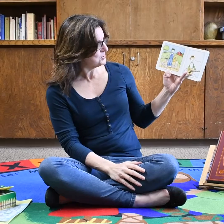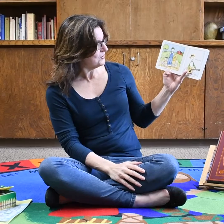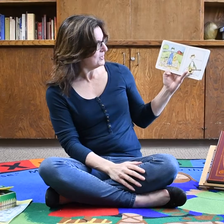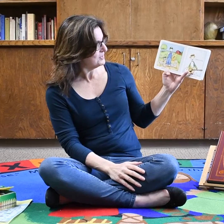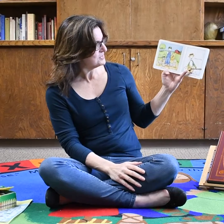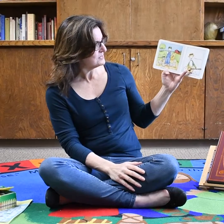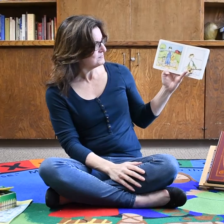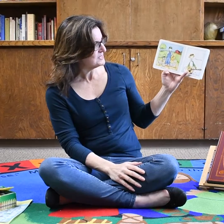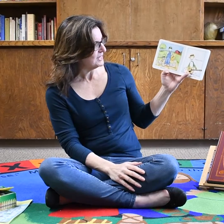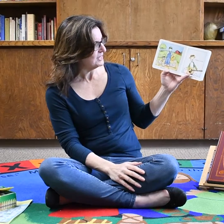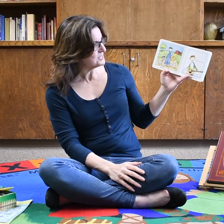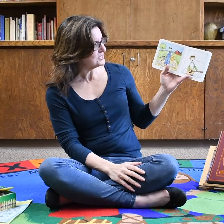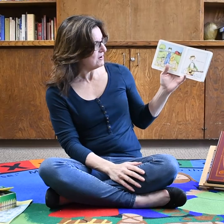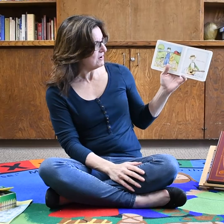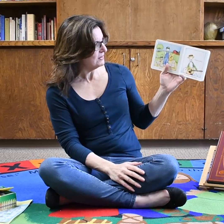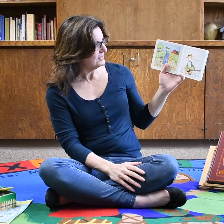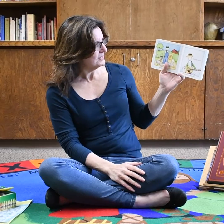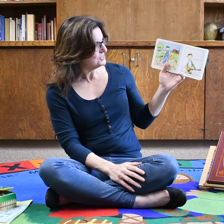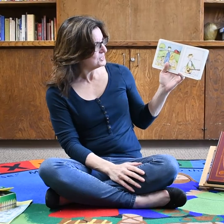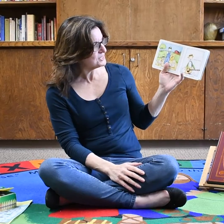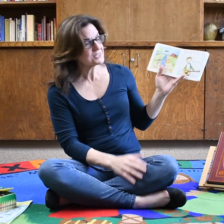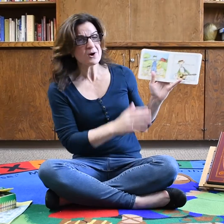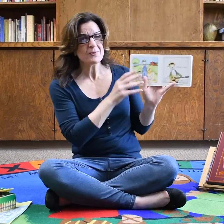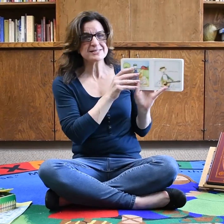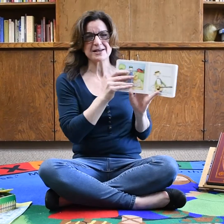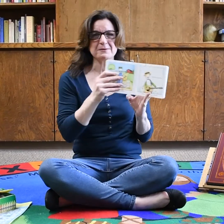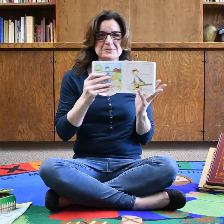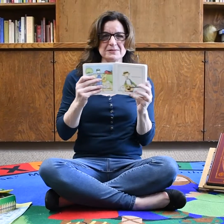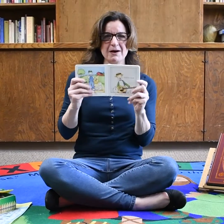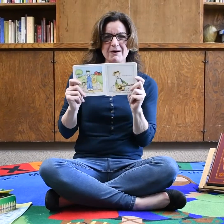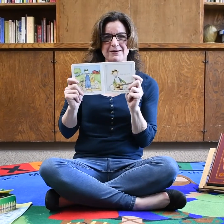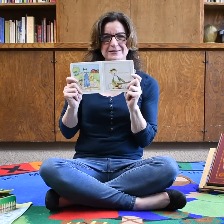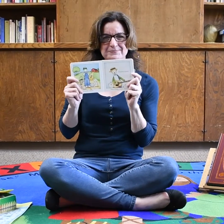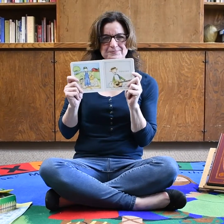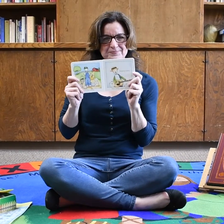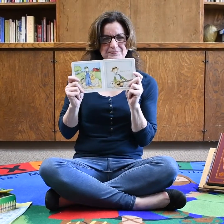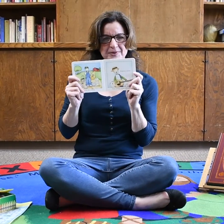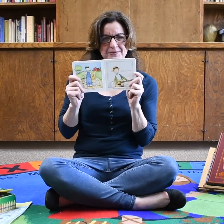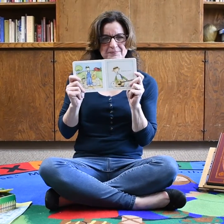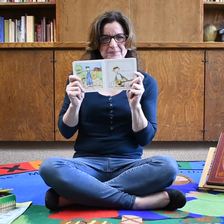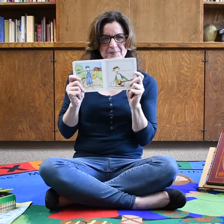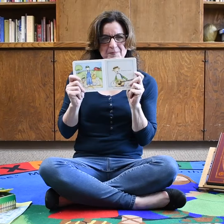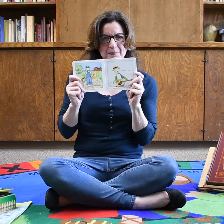Doing the chores, singing a song. Jesus always comes along.